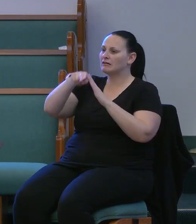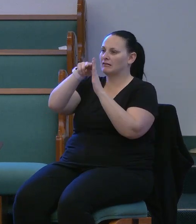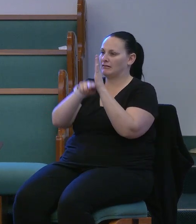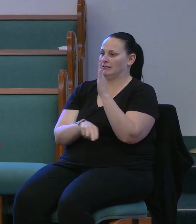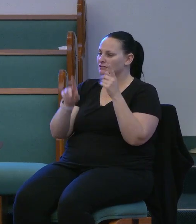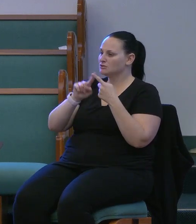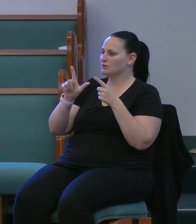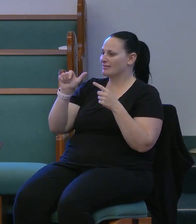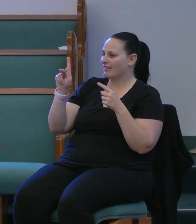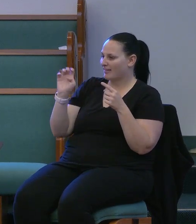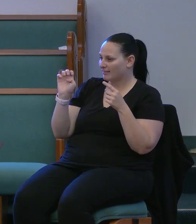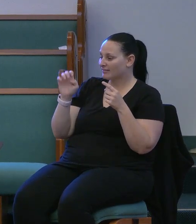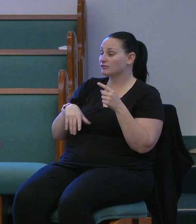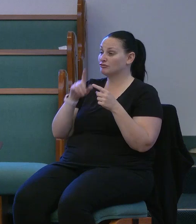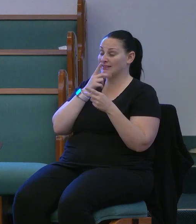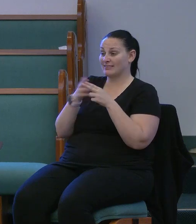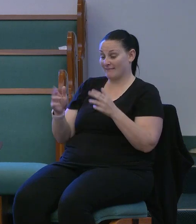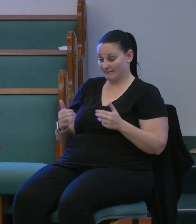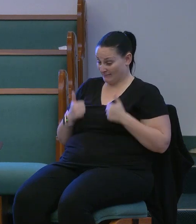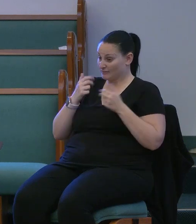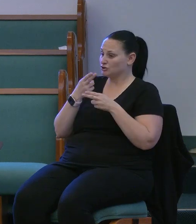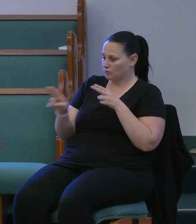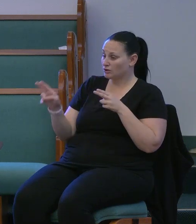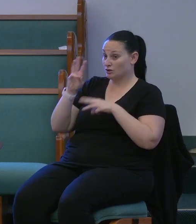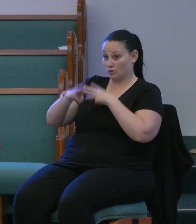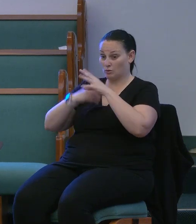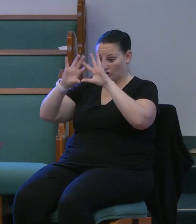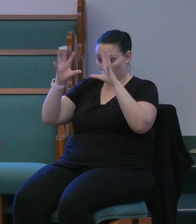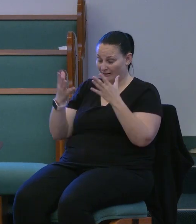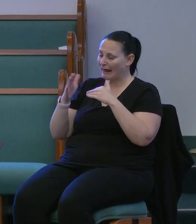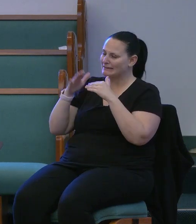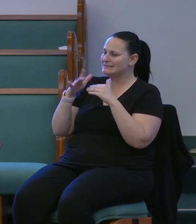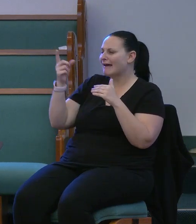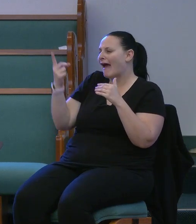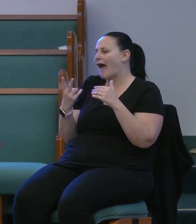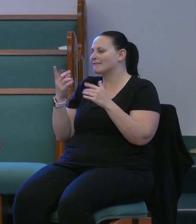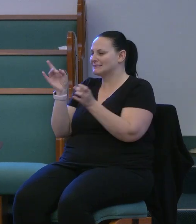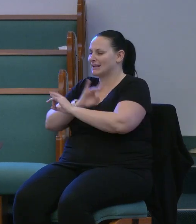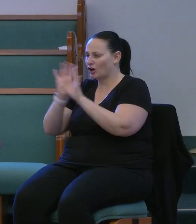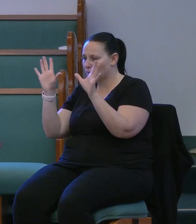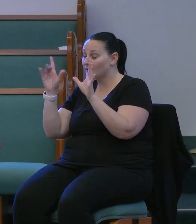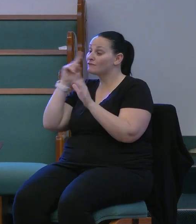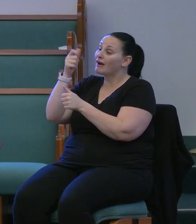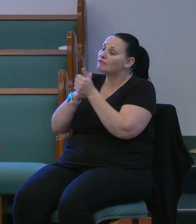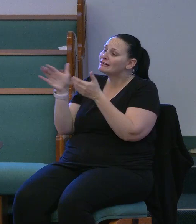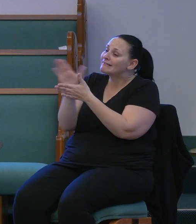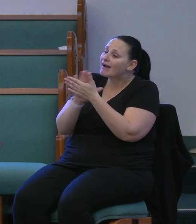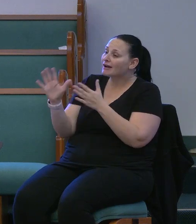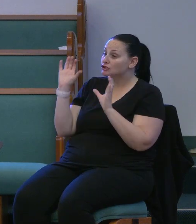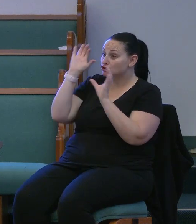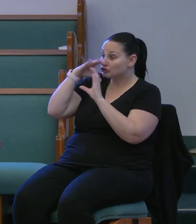lake. Life is short, and the world is at least half terrible. And for every kind